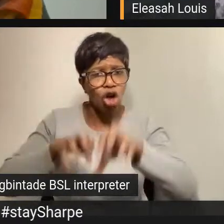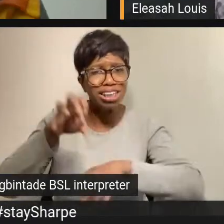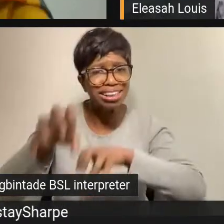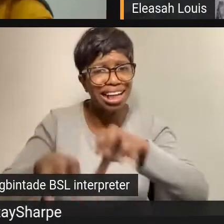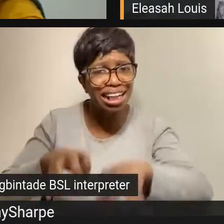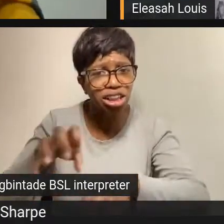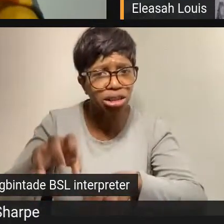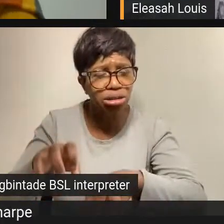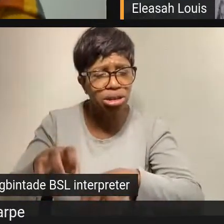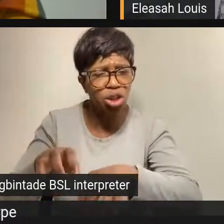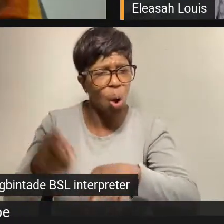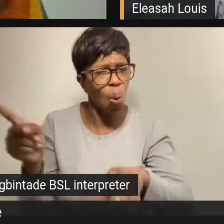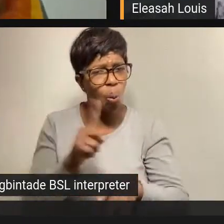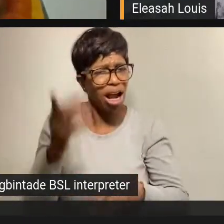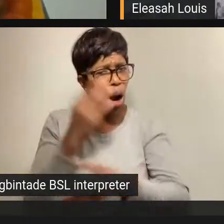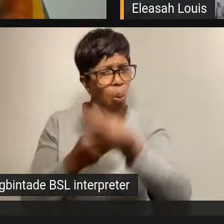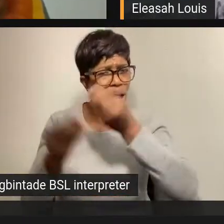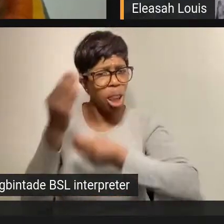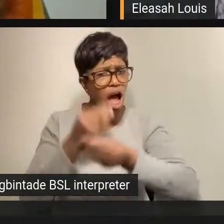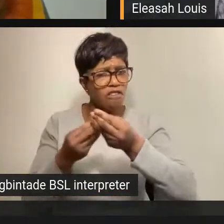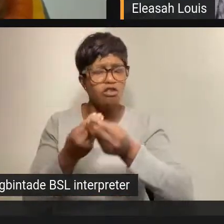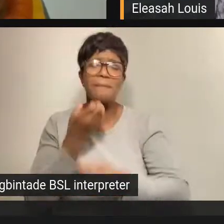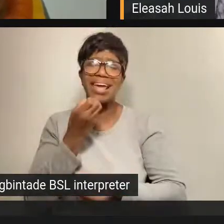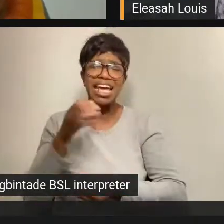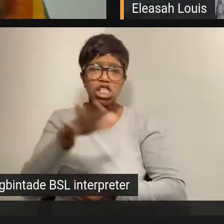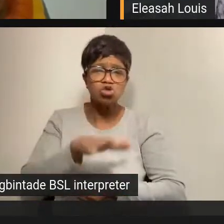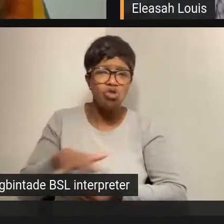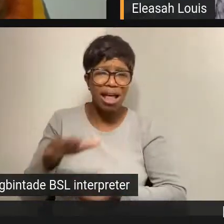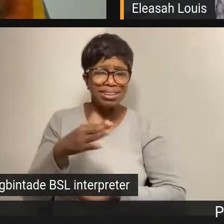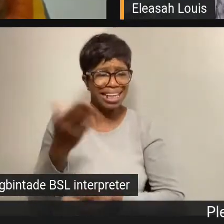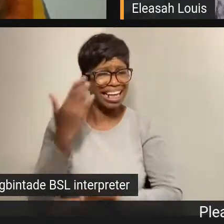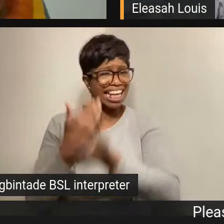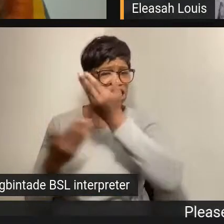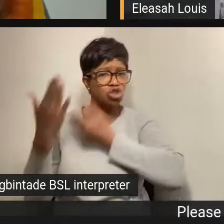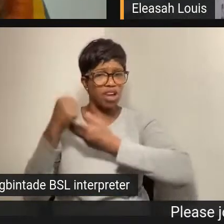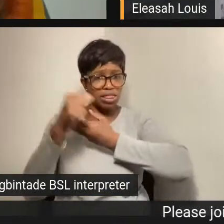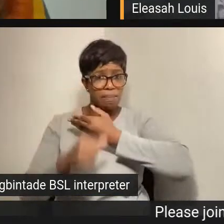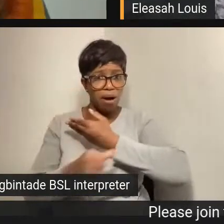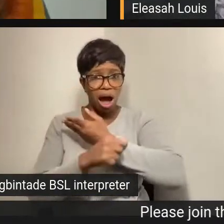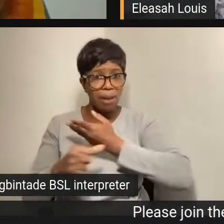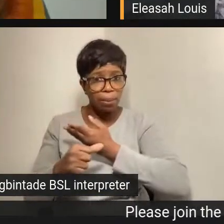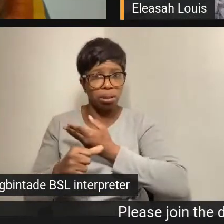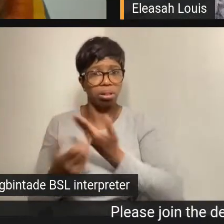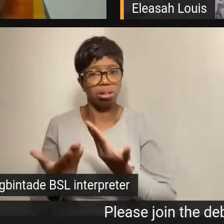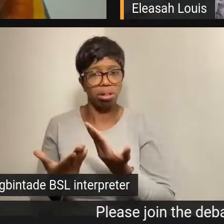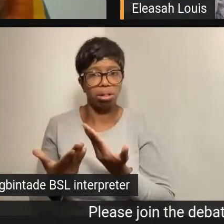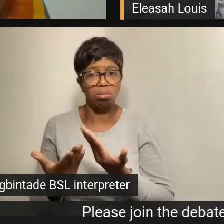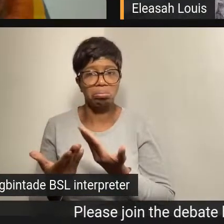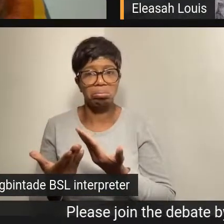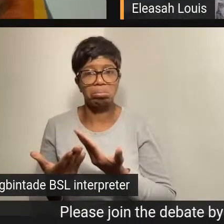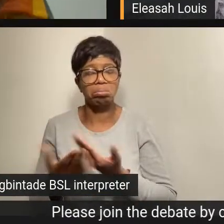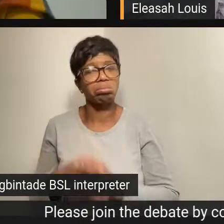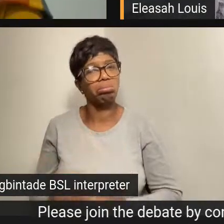history in the Bible? What lessons are there to learn from Israel's history in the Bible?